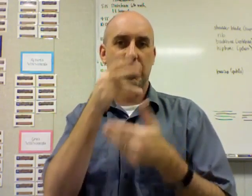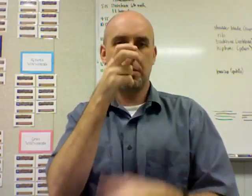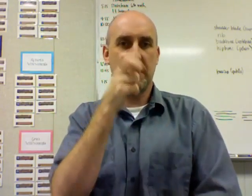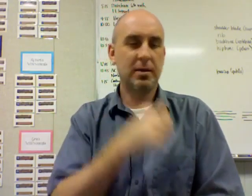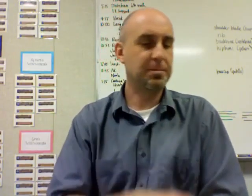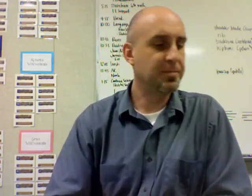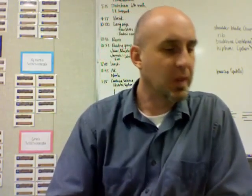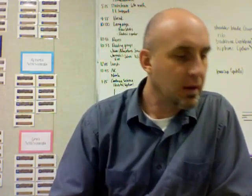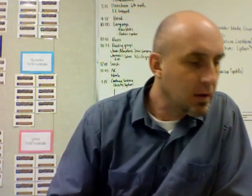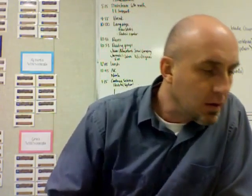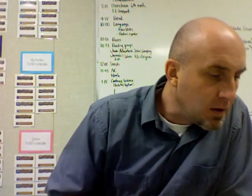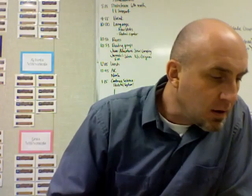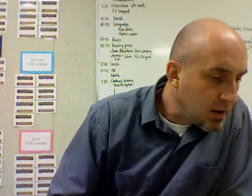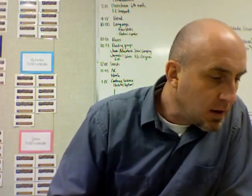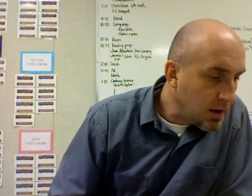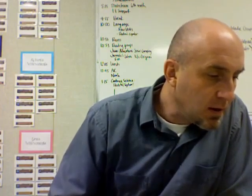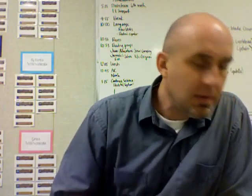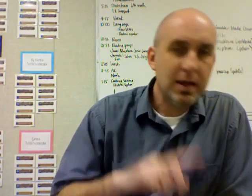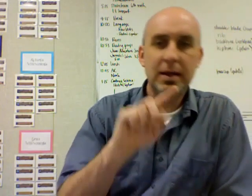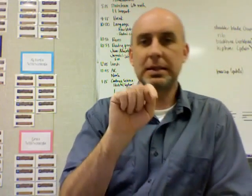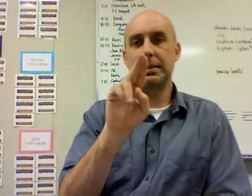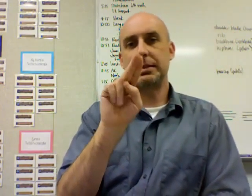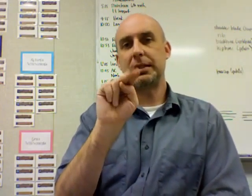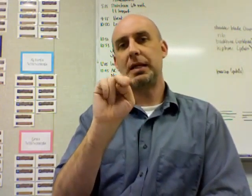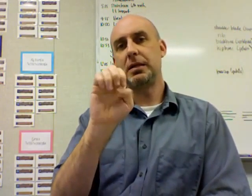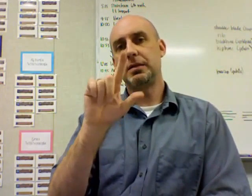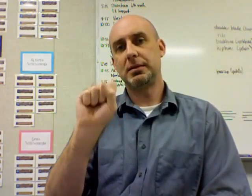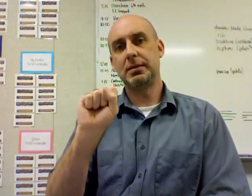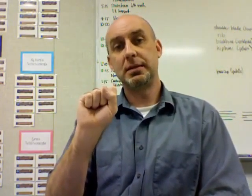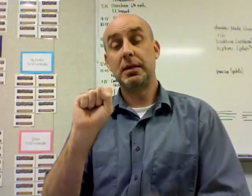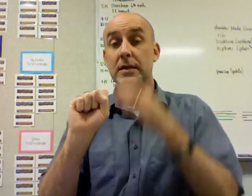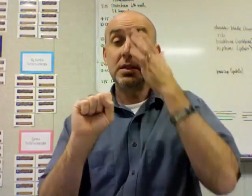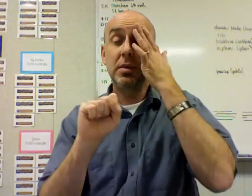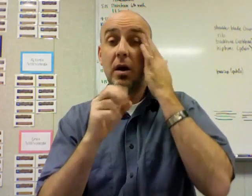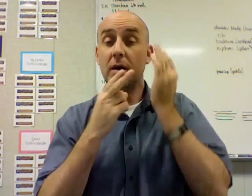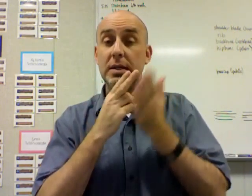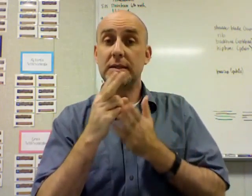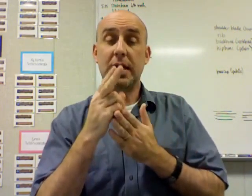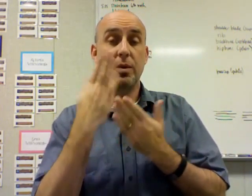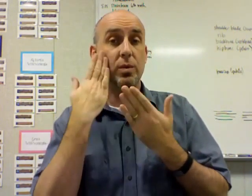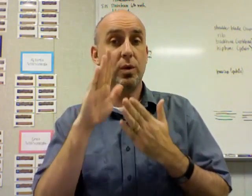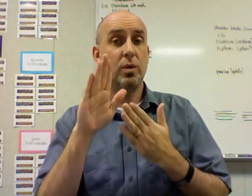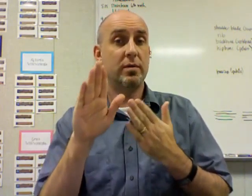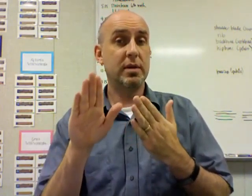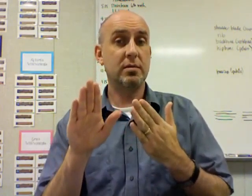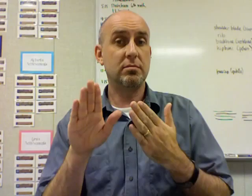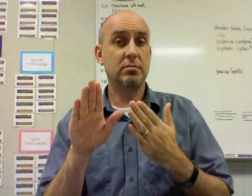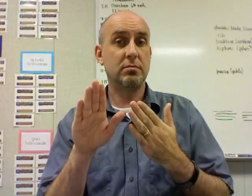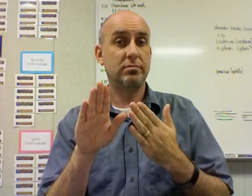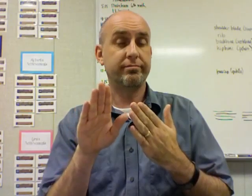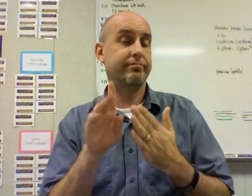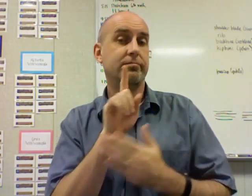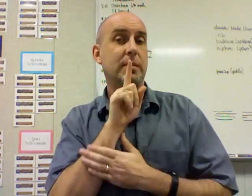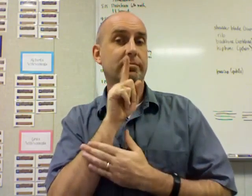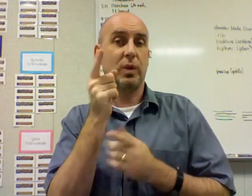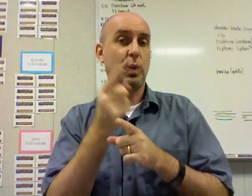It's a baby bug. Tunnels. To To be honest, I don't know of a